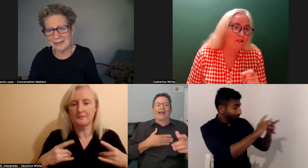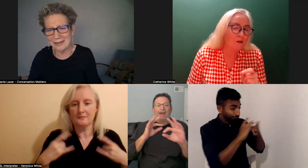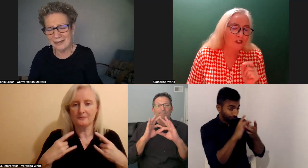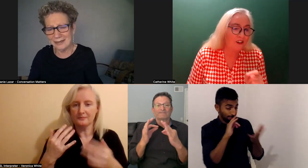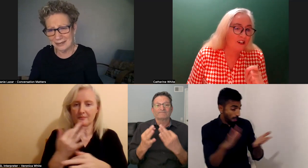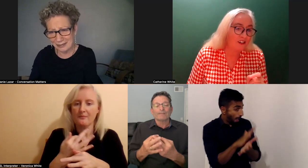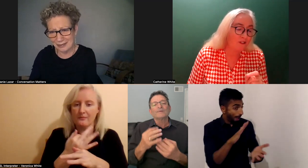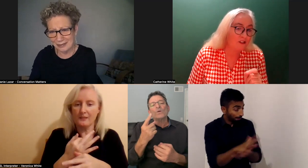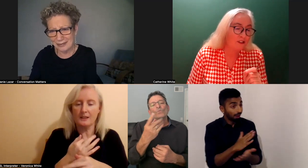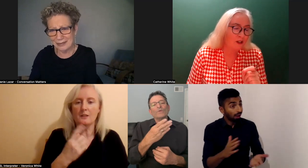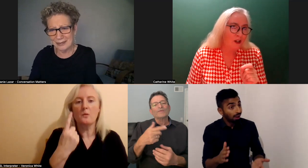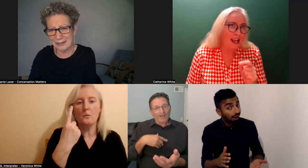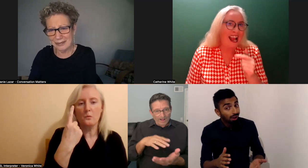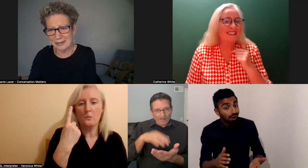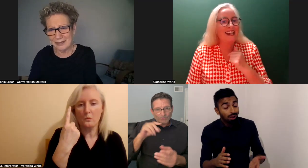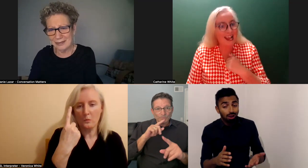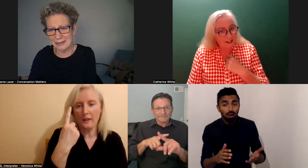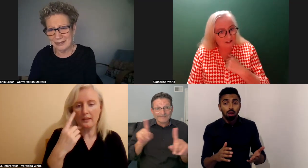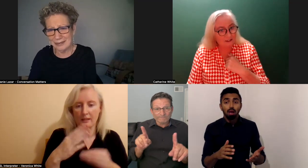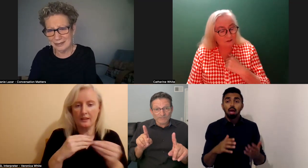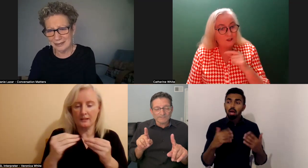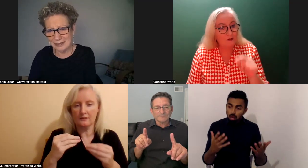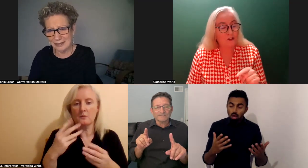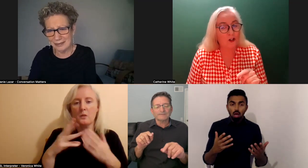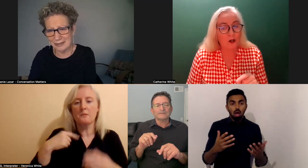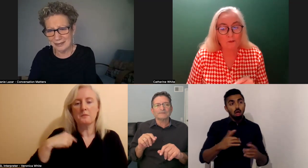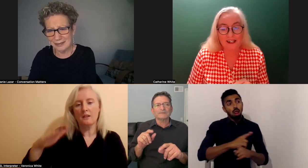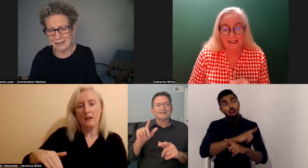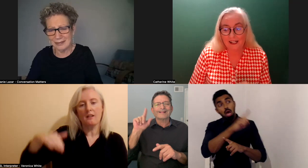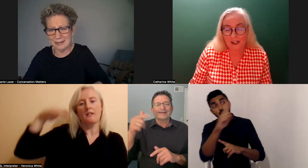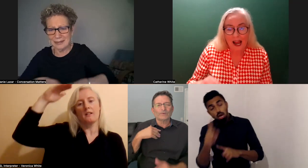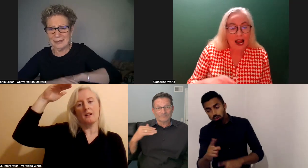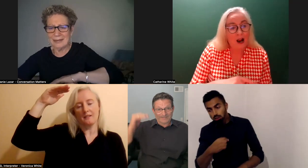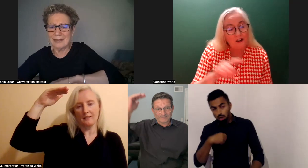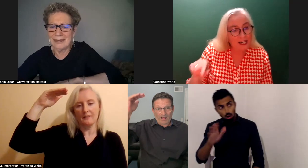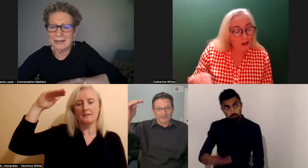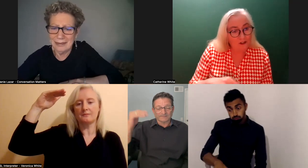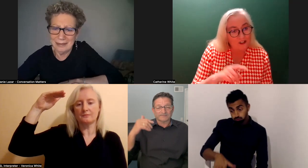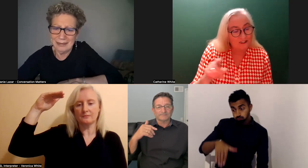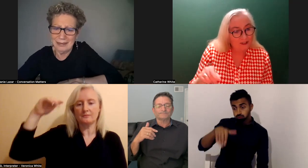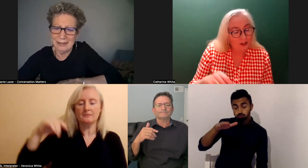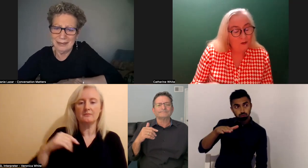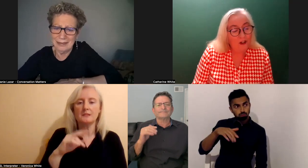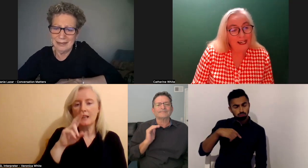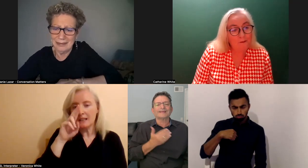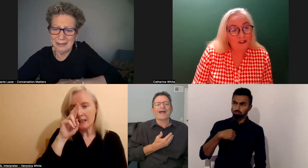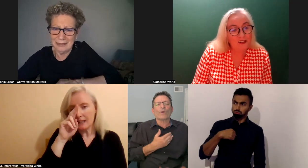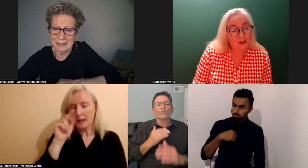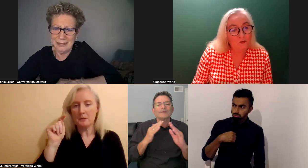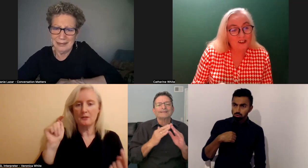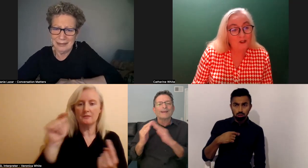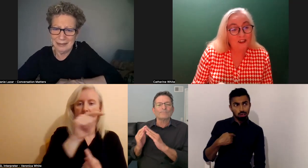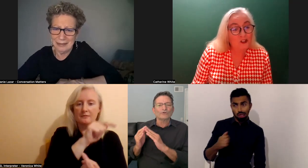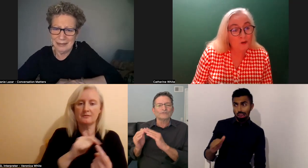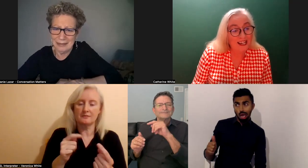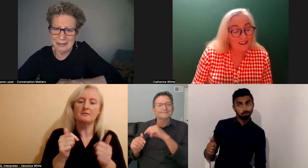I found out was very different as an adult when I was growing up is that our neighbours were able to